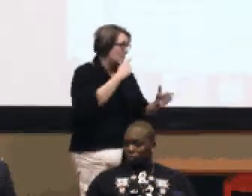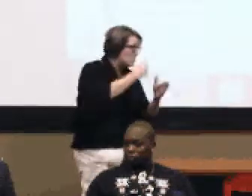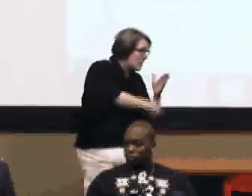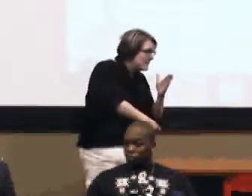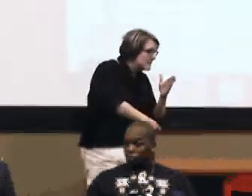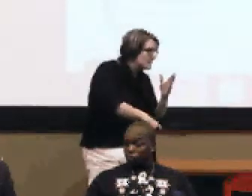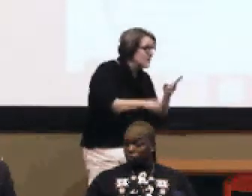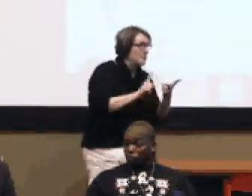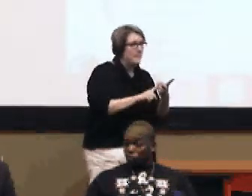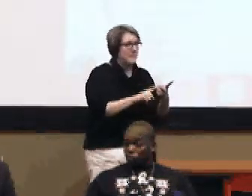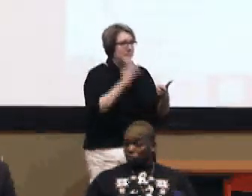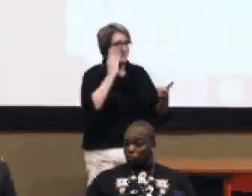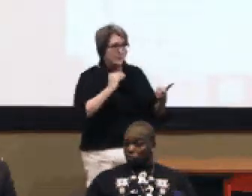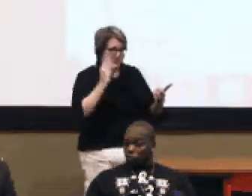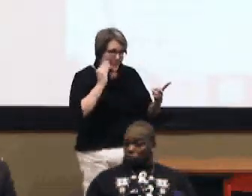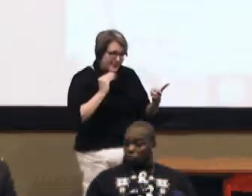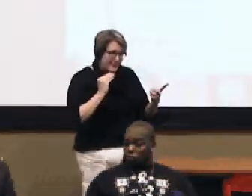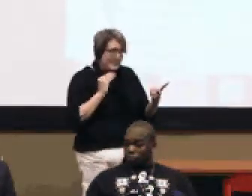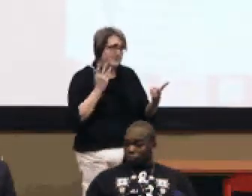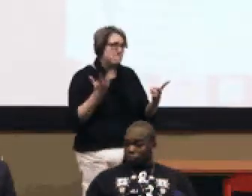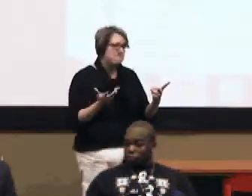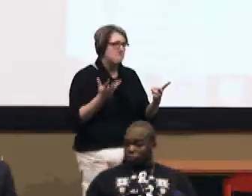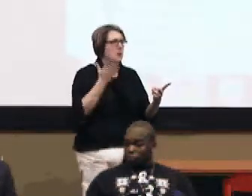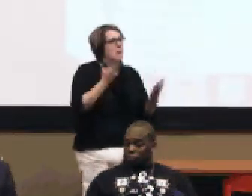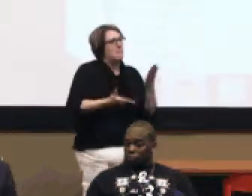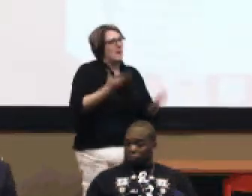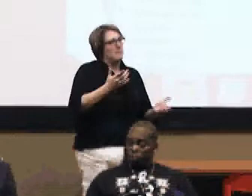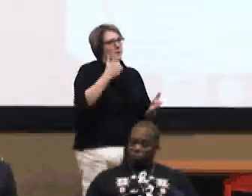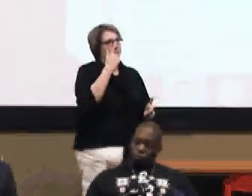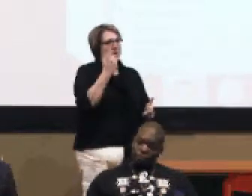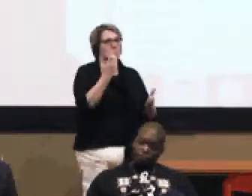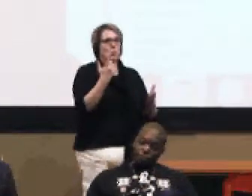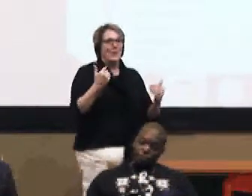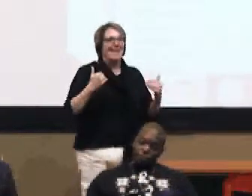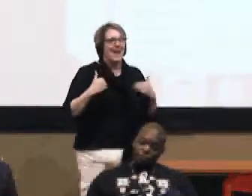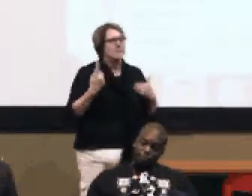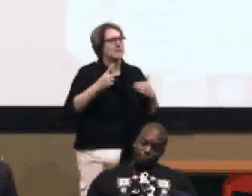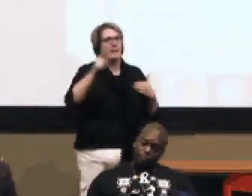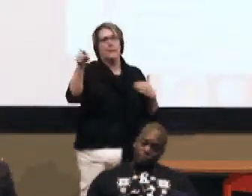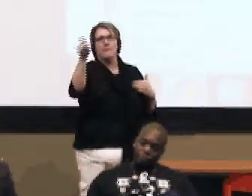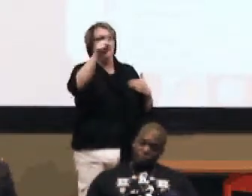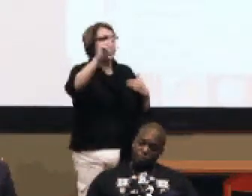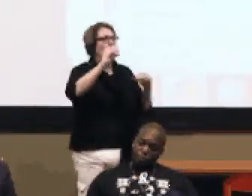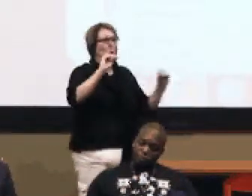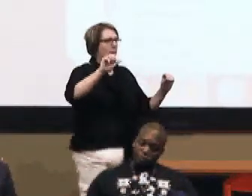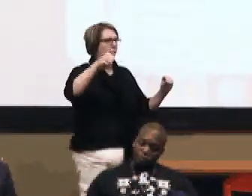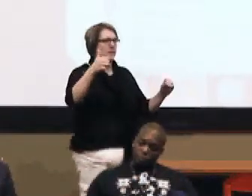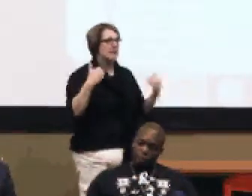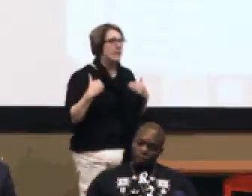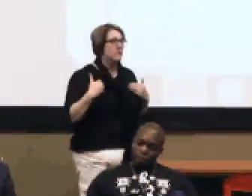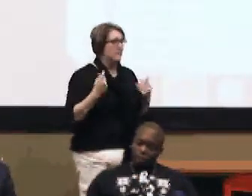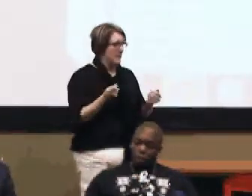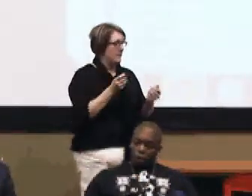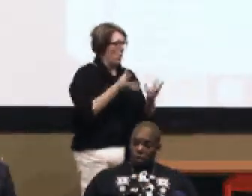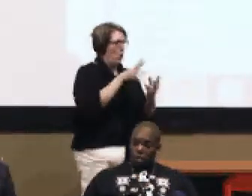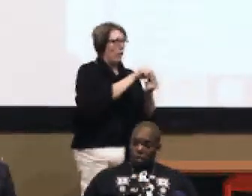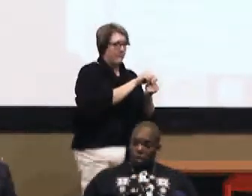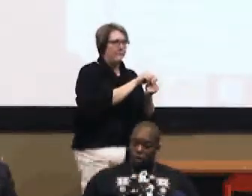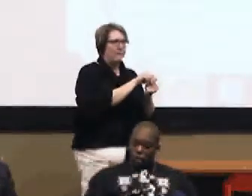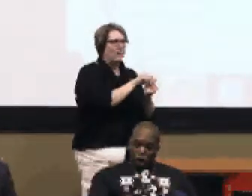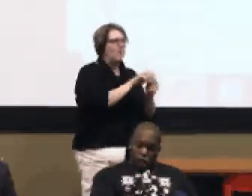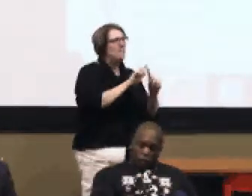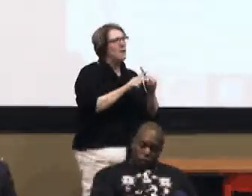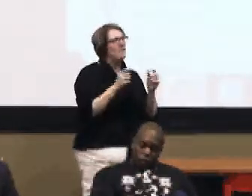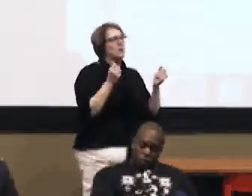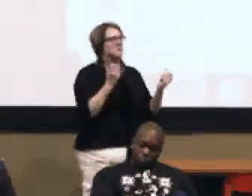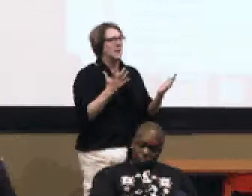that's the experience of it, maybe that's because we have something that other people don't have. Maybe it's a combination of all those things. But there's a lot